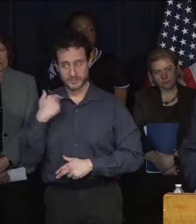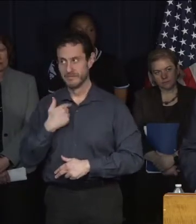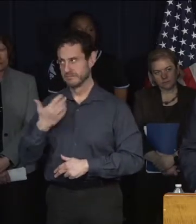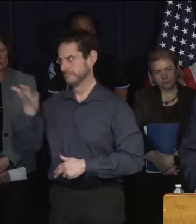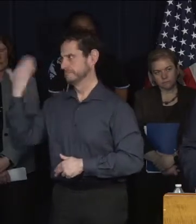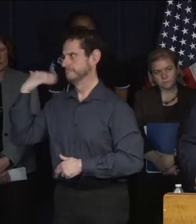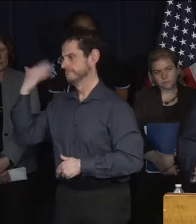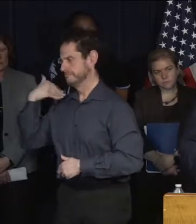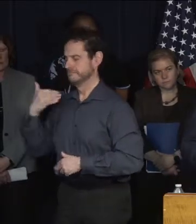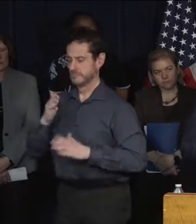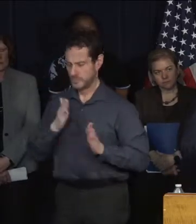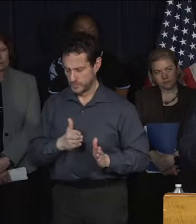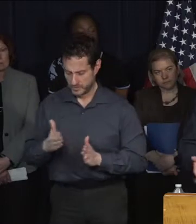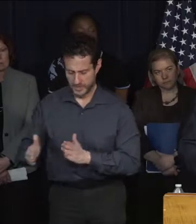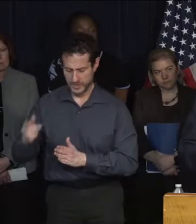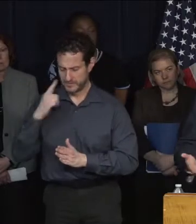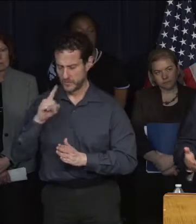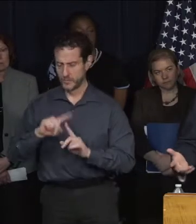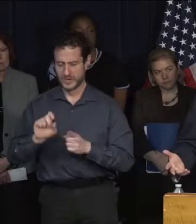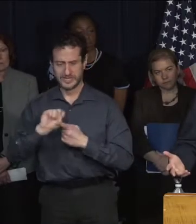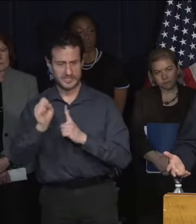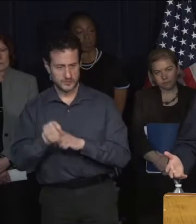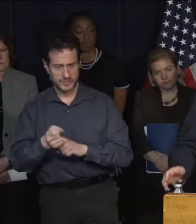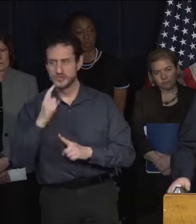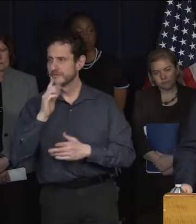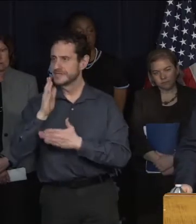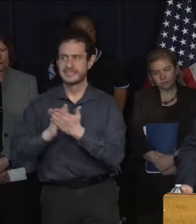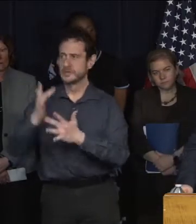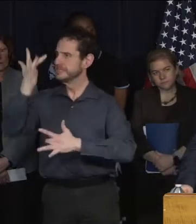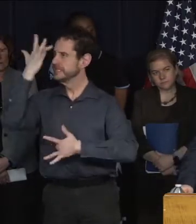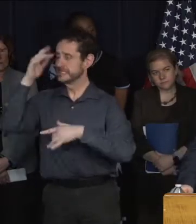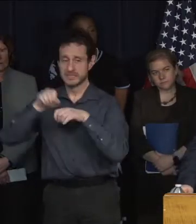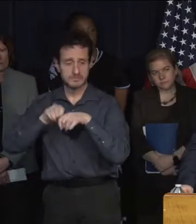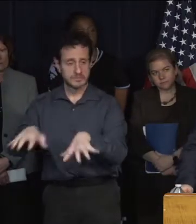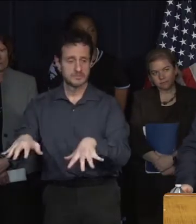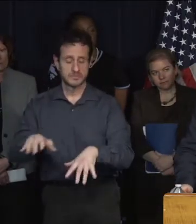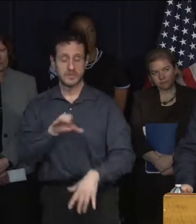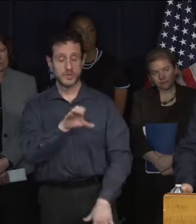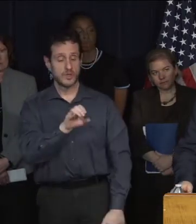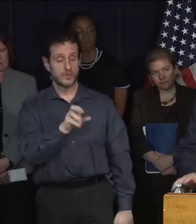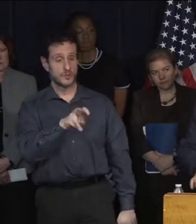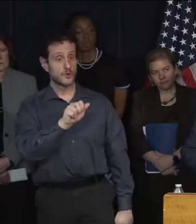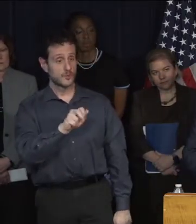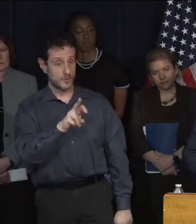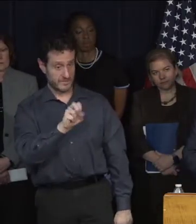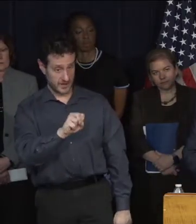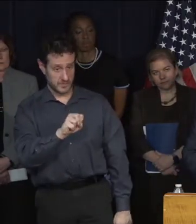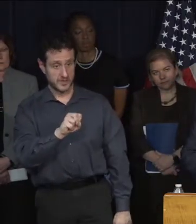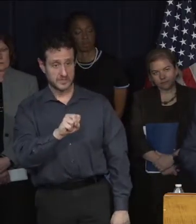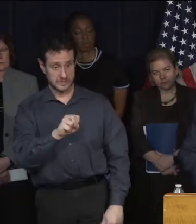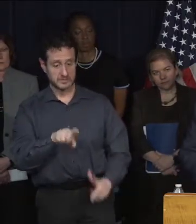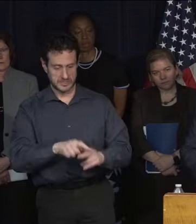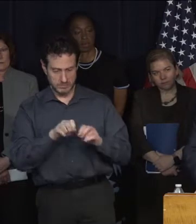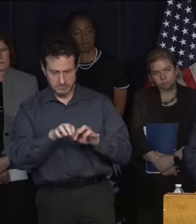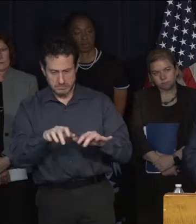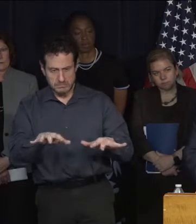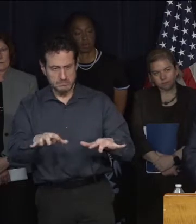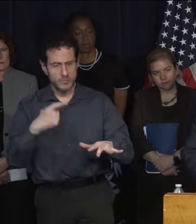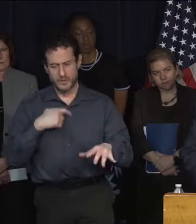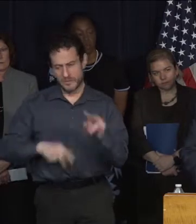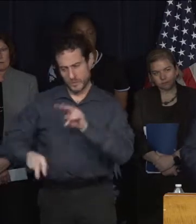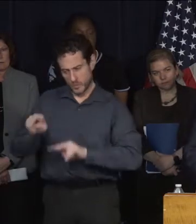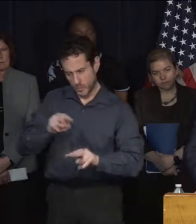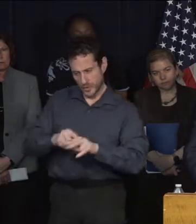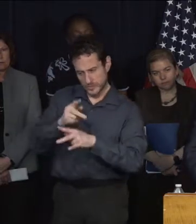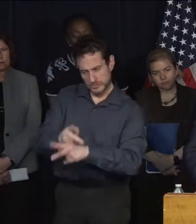we were preparing for a situation of an outbreak. When the coronavirus came about, we've been monitoring closely, but we've been ahead of it, I